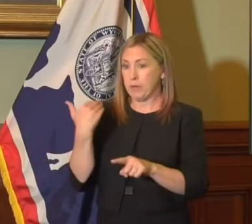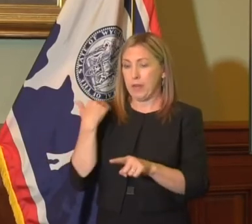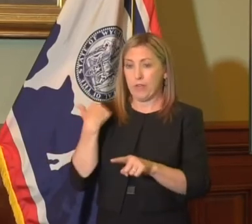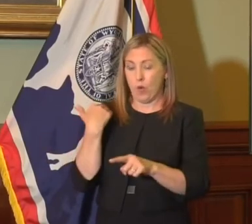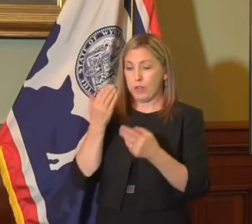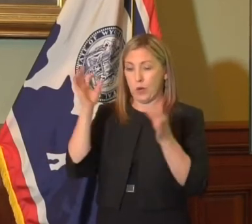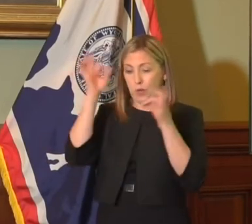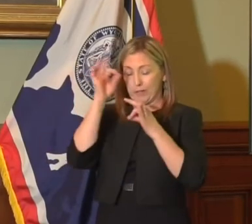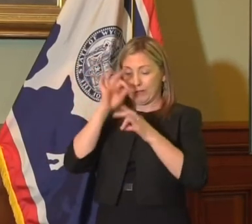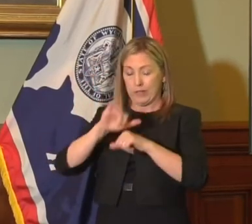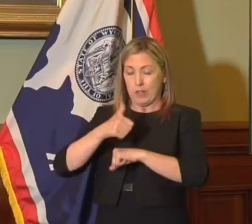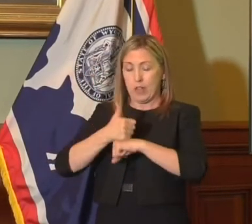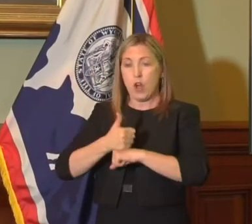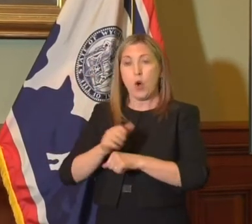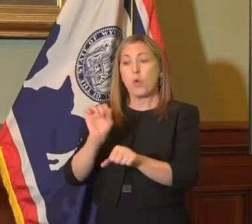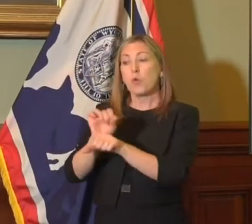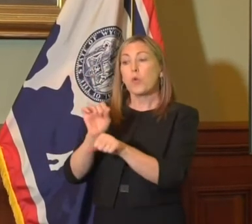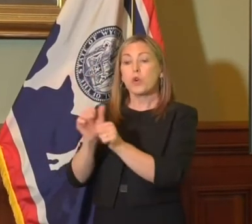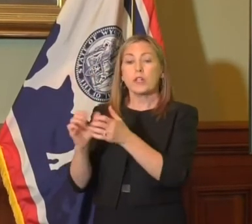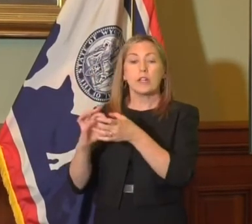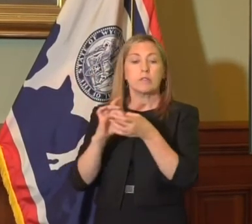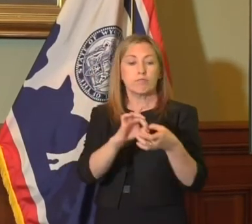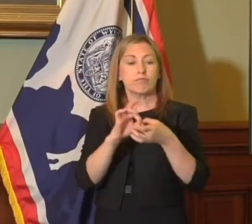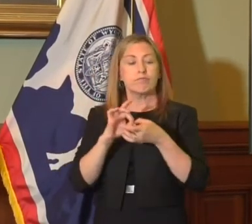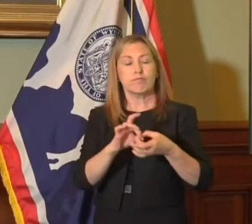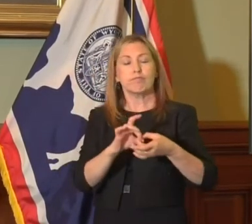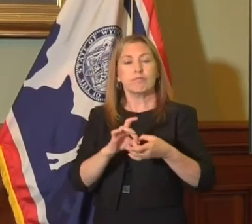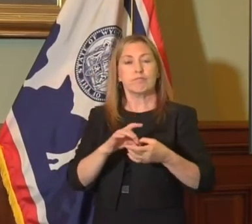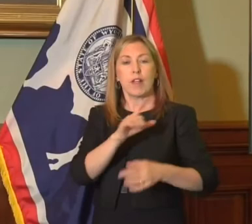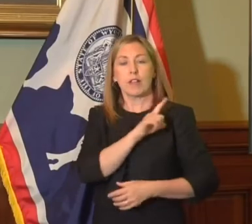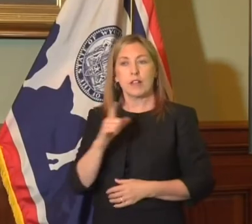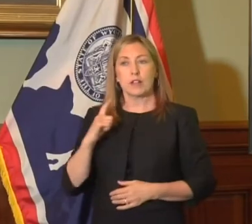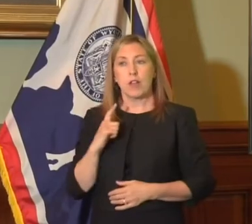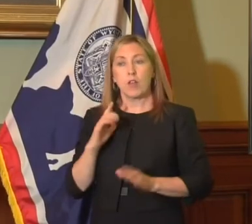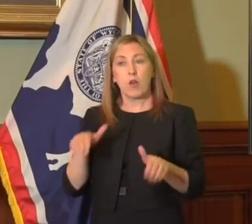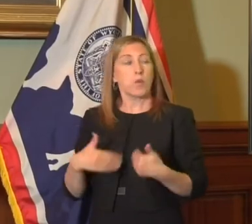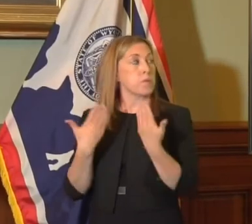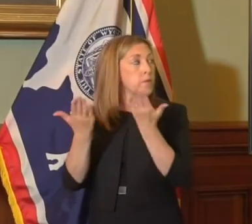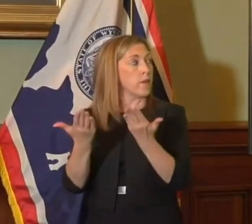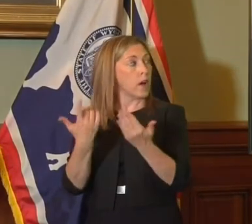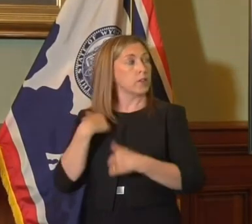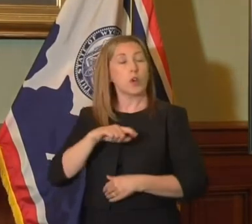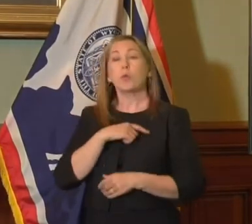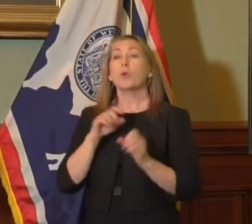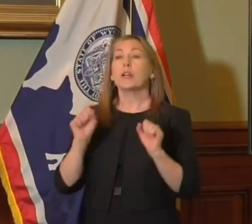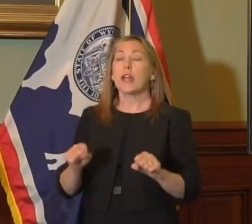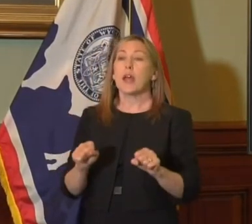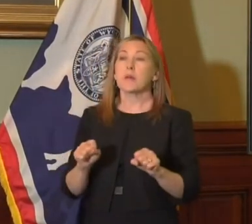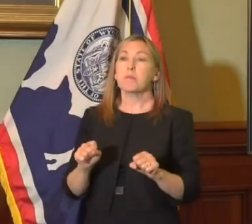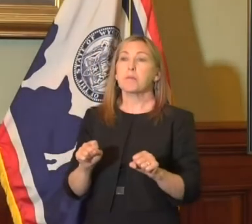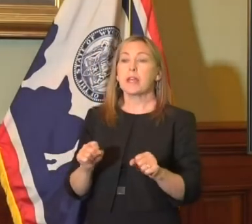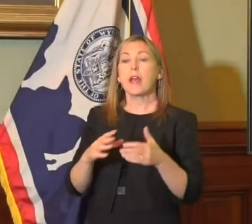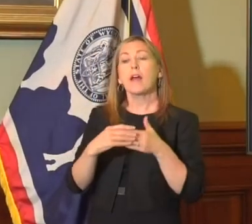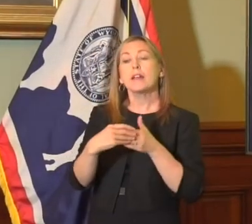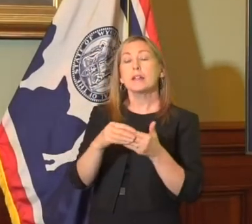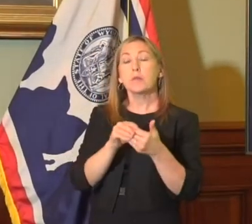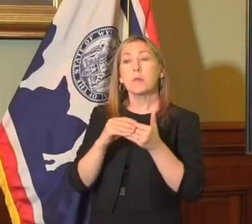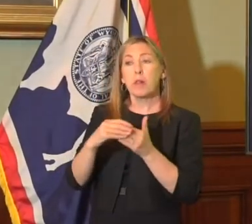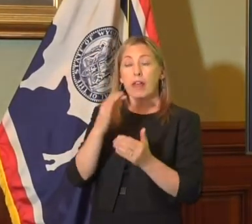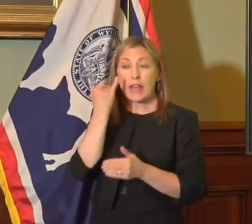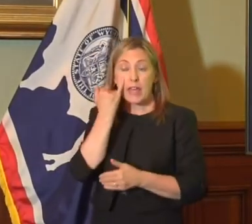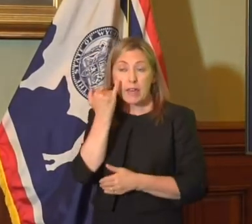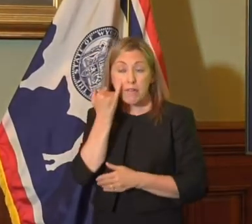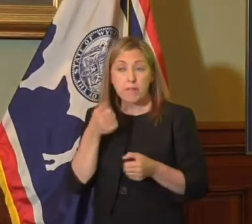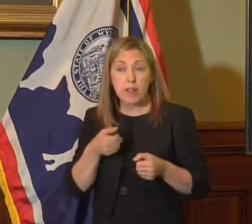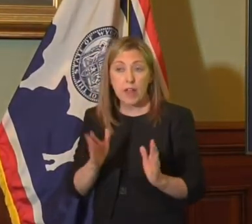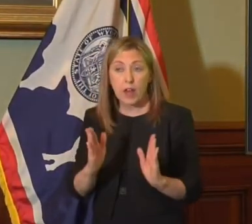way where we're working together with the legislature, it will provide that we can be nimble if allowed. And the